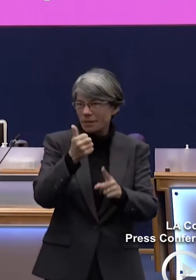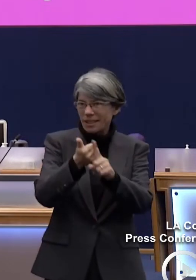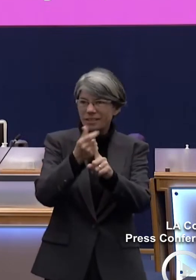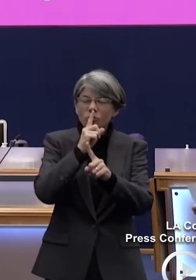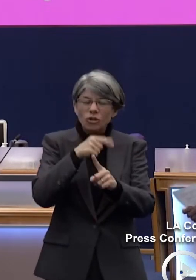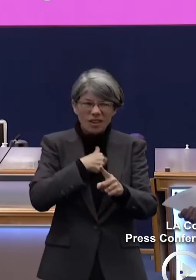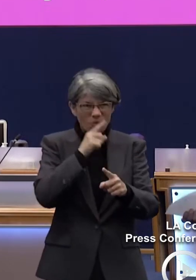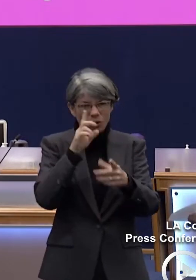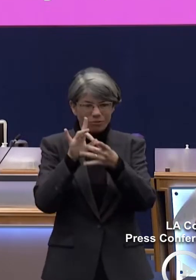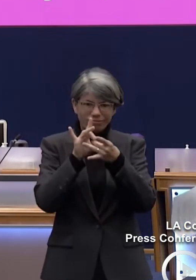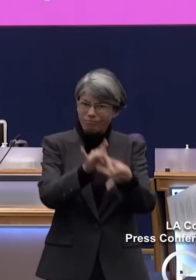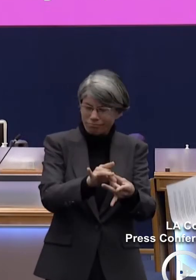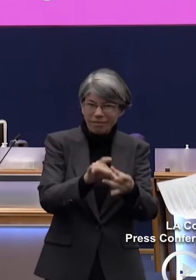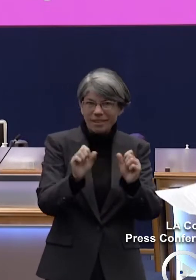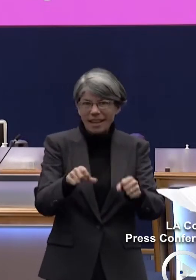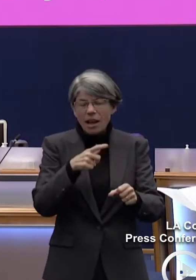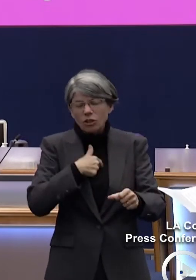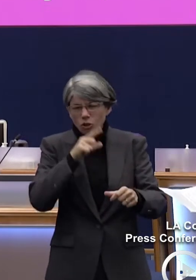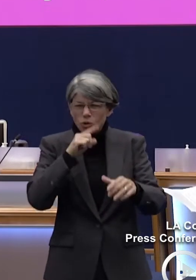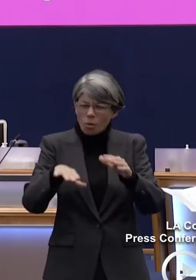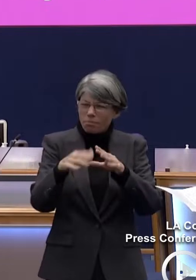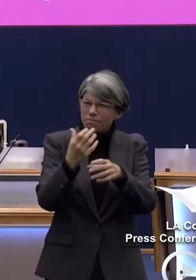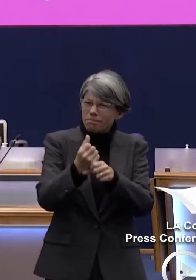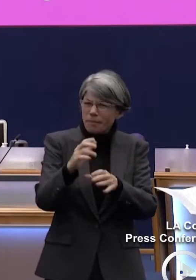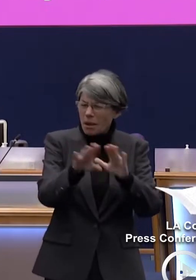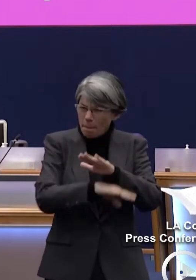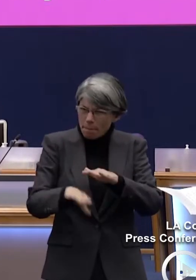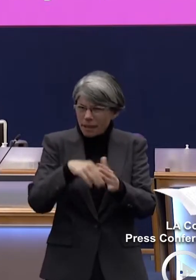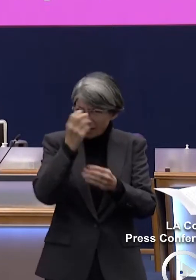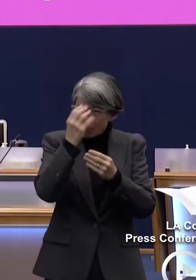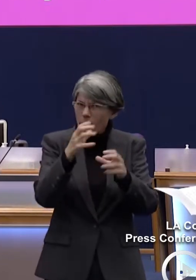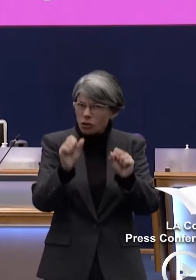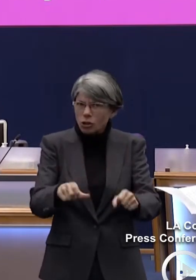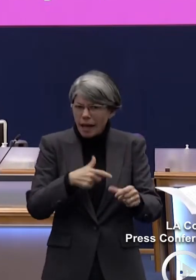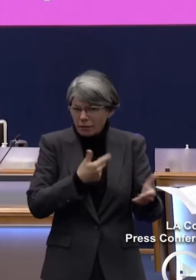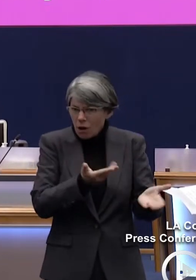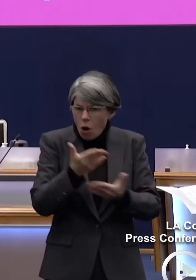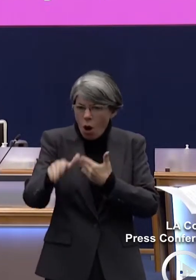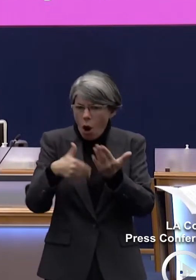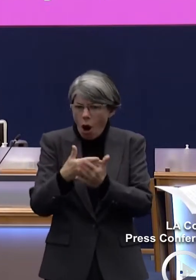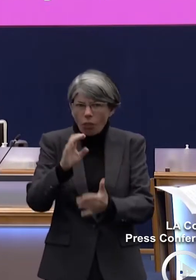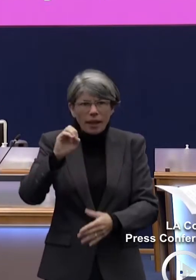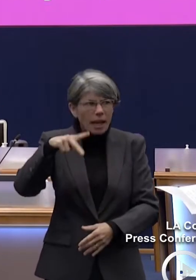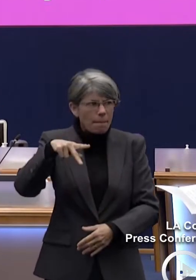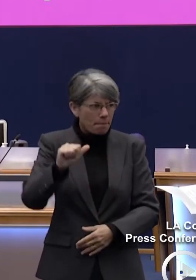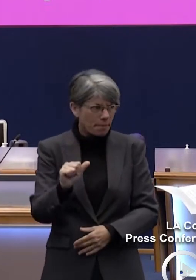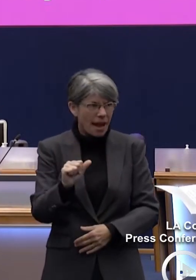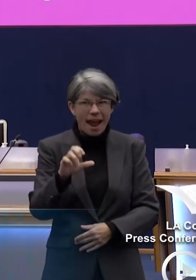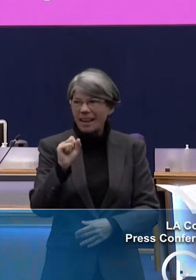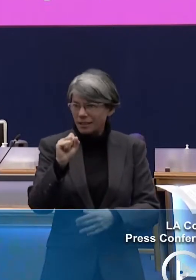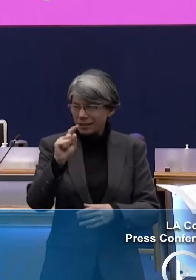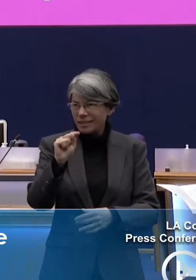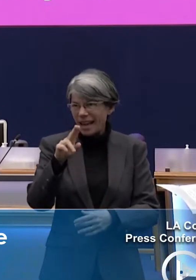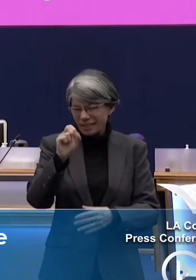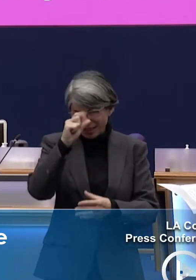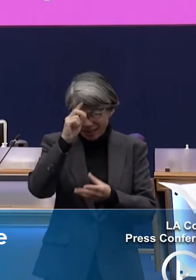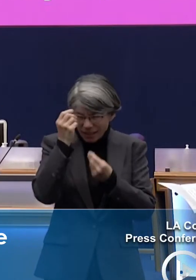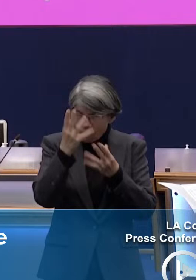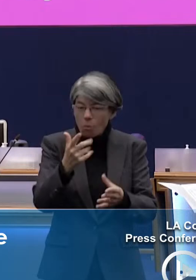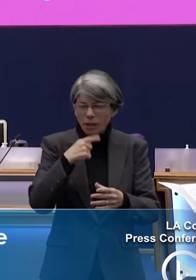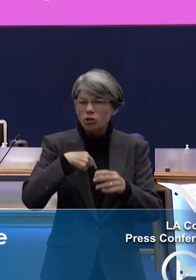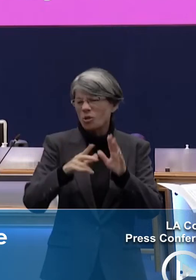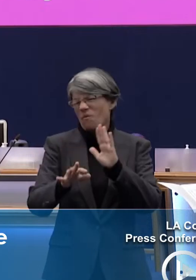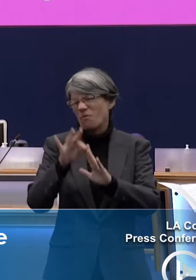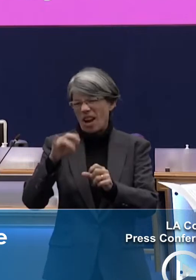link to that viewer. It allows you to go on and get some basic information. We've also imported all the EPA status so you can see it all that information in